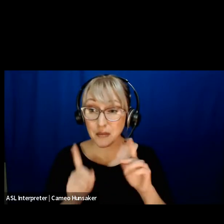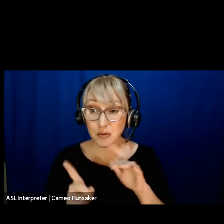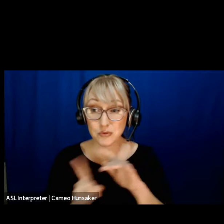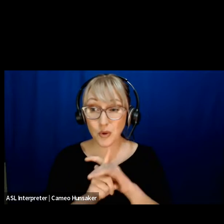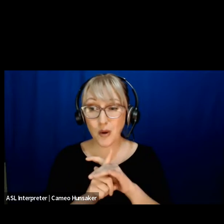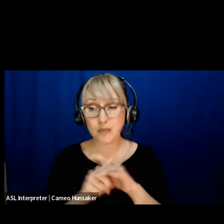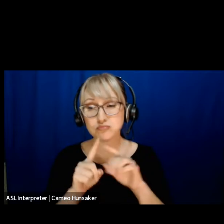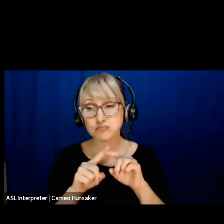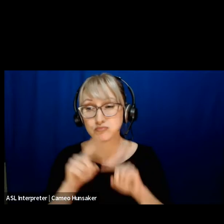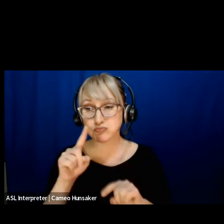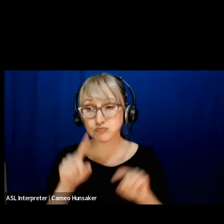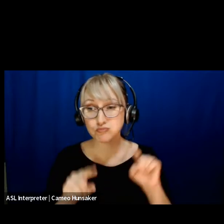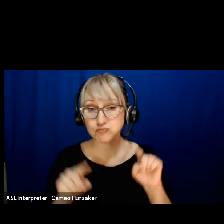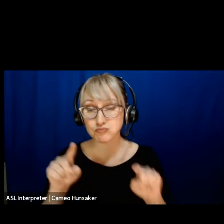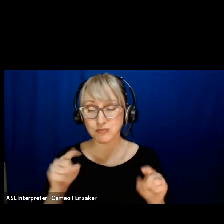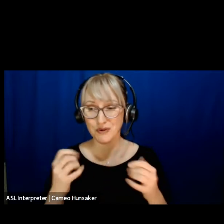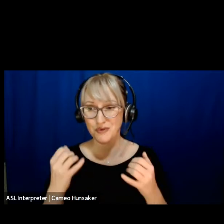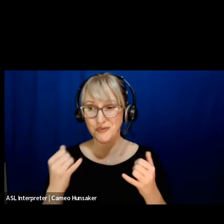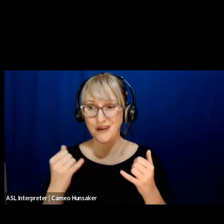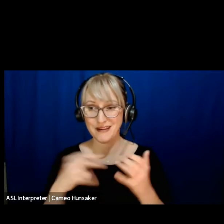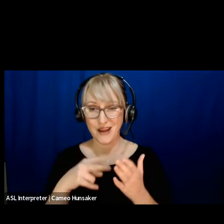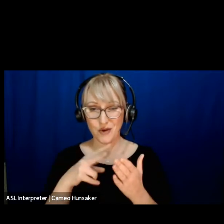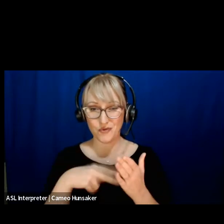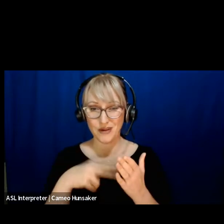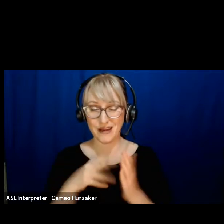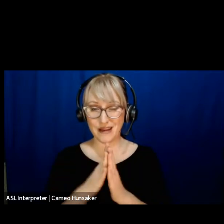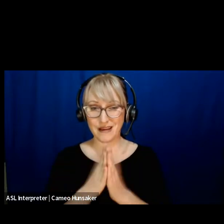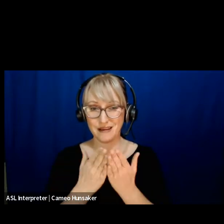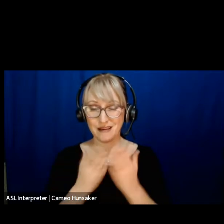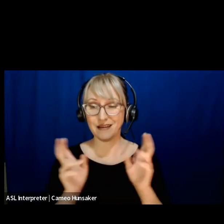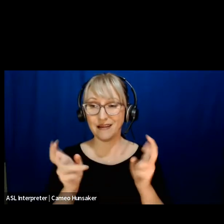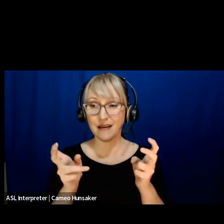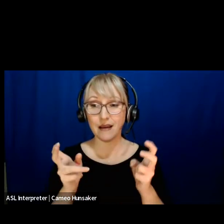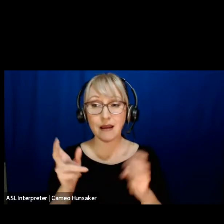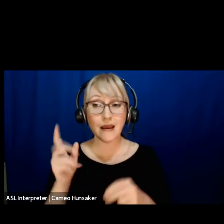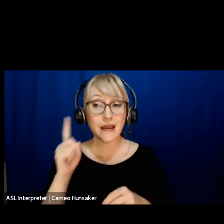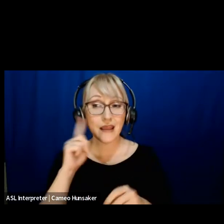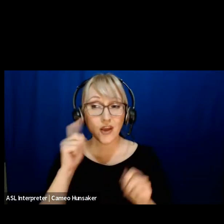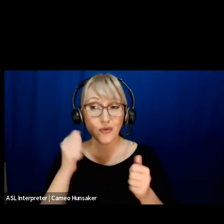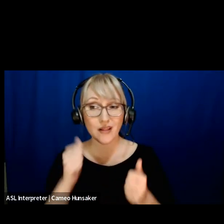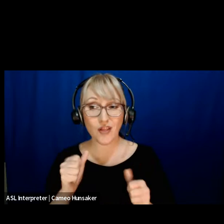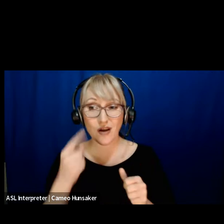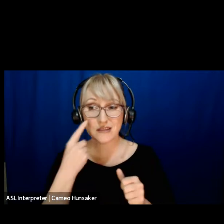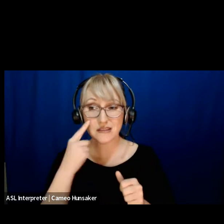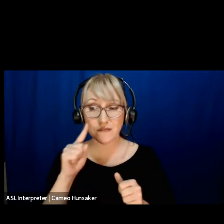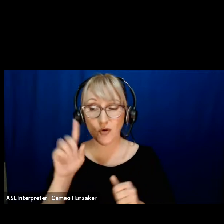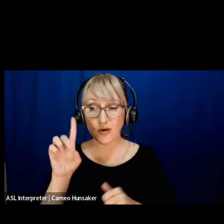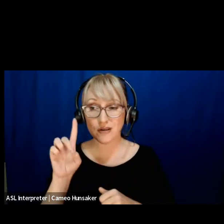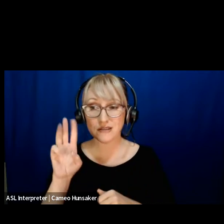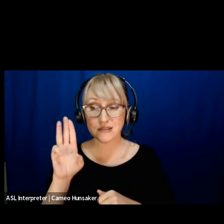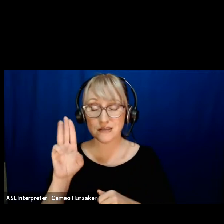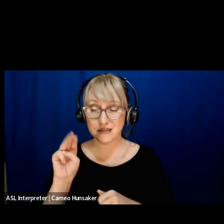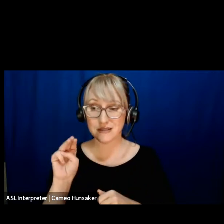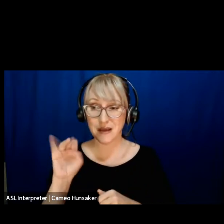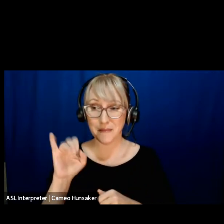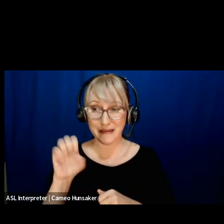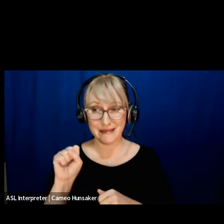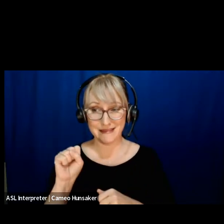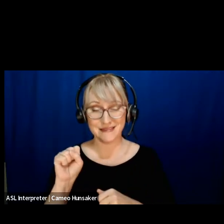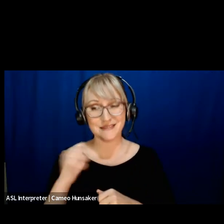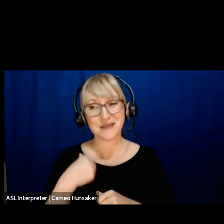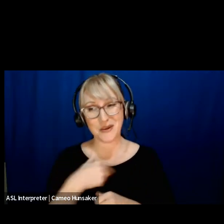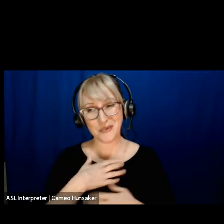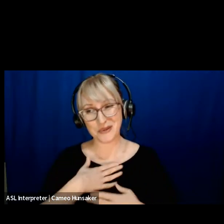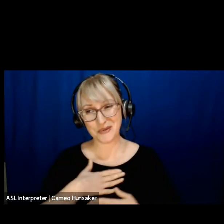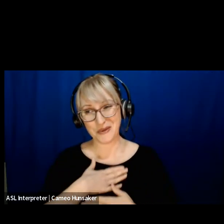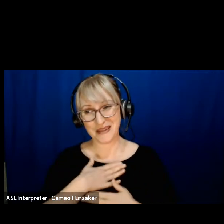reading right now Hearing Loss for Dummies, and we're enjoying it. Always